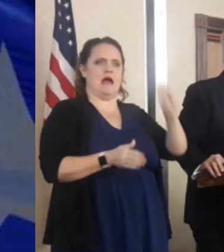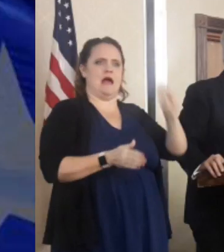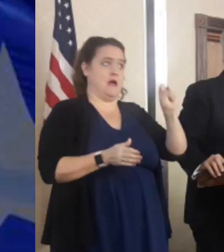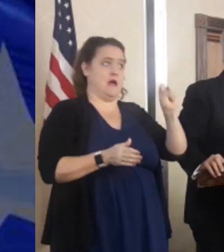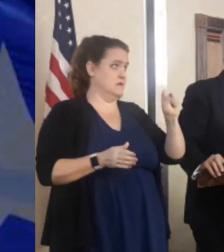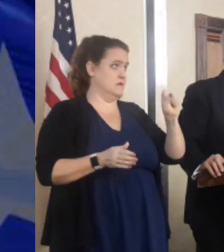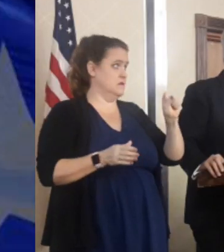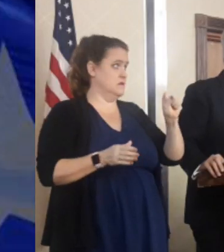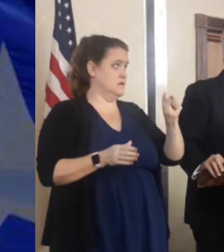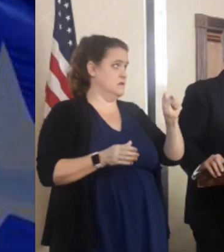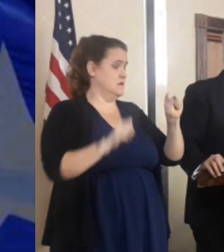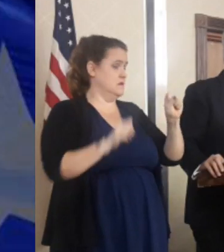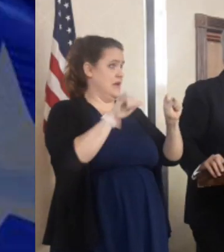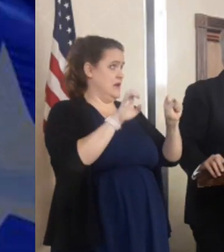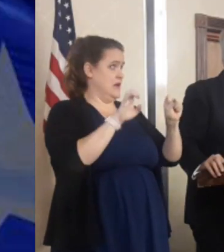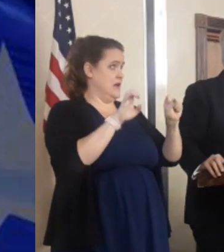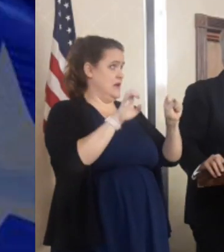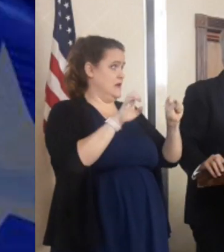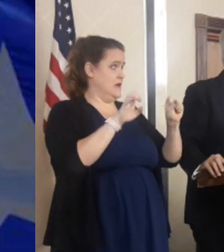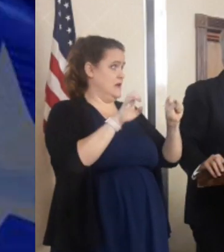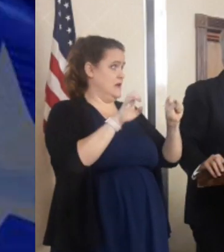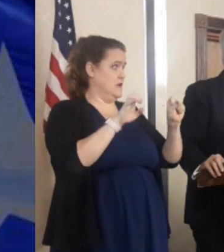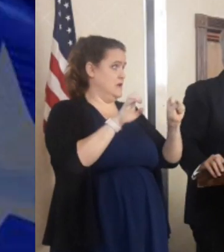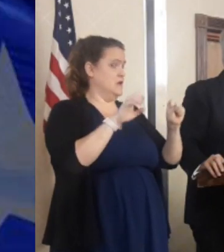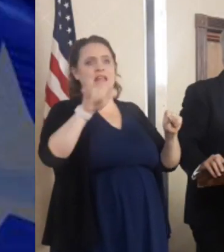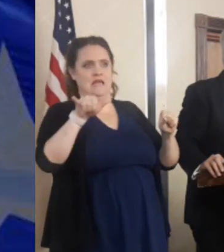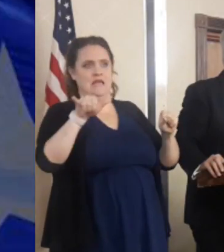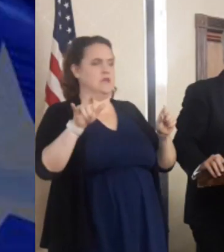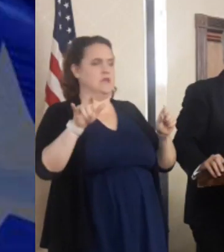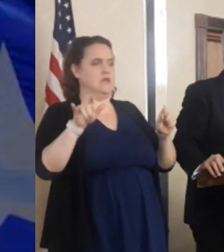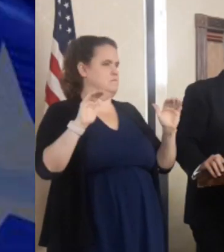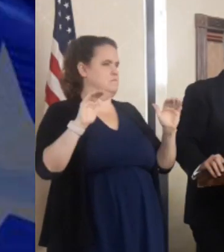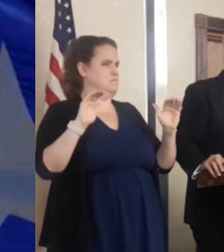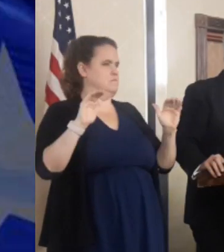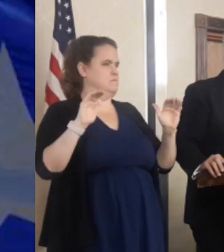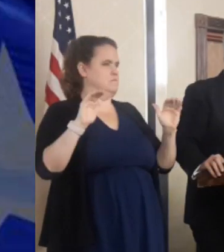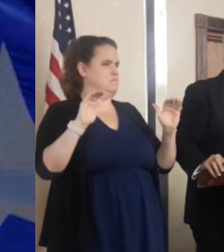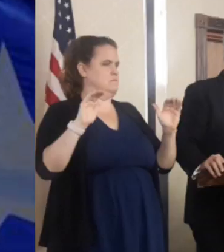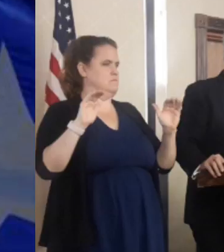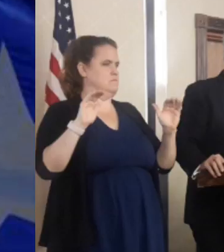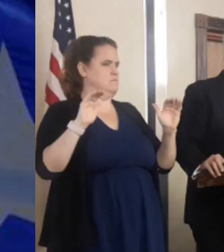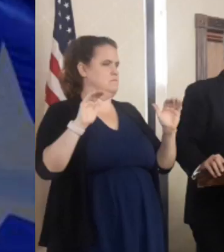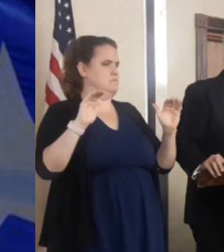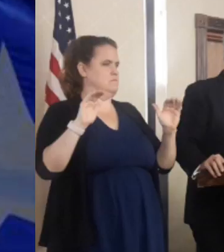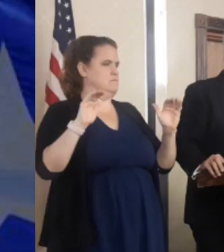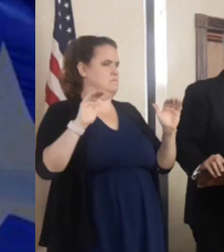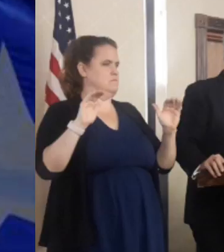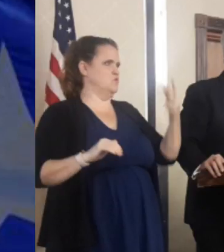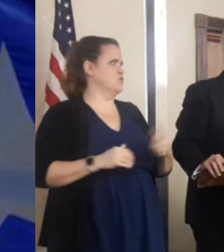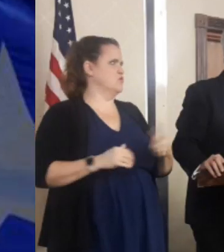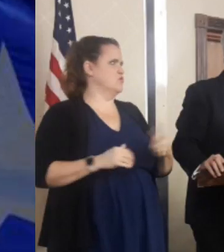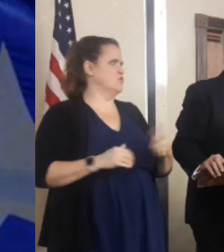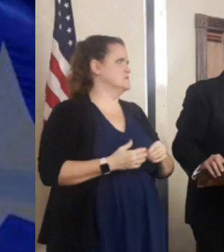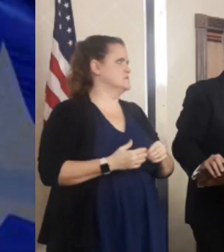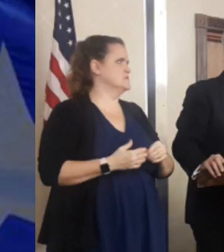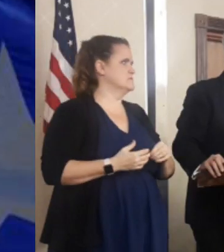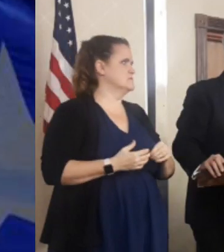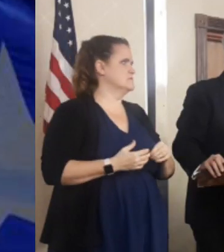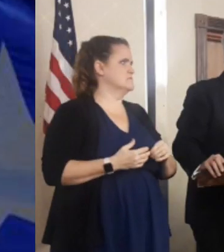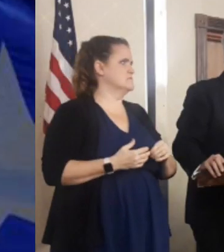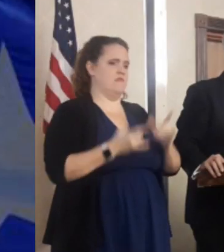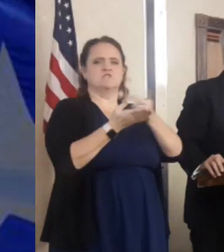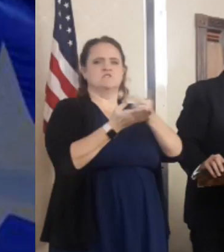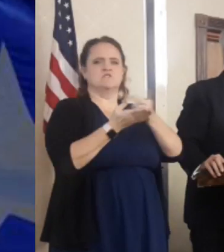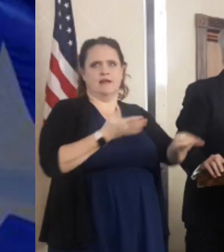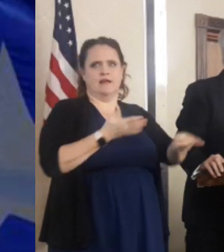All opposed, say nay. Nay. That is not 2/3. The motion fails.